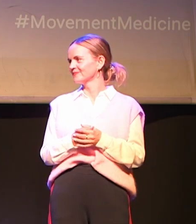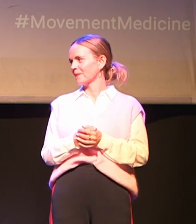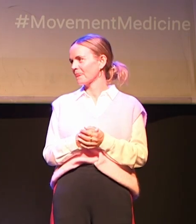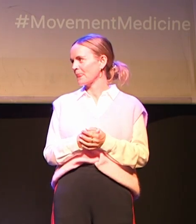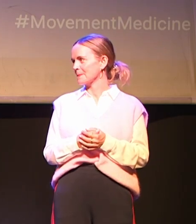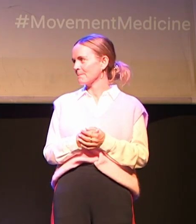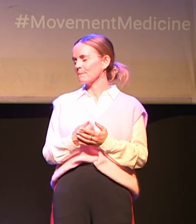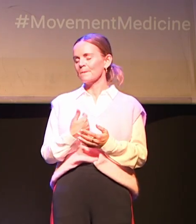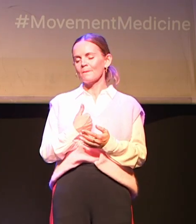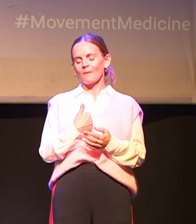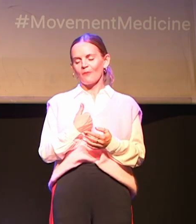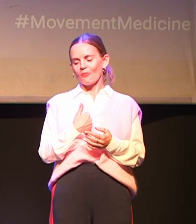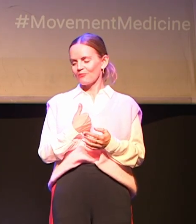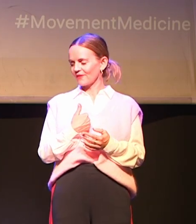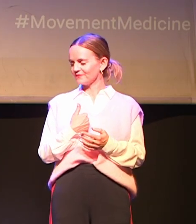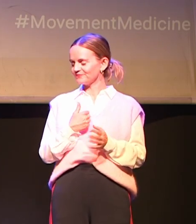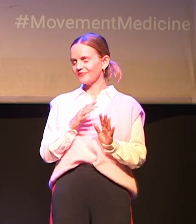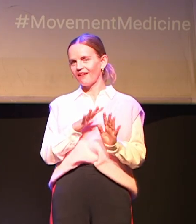um, I was convinced into that title.